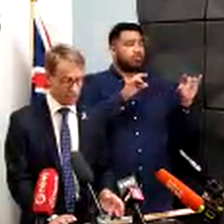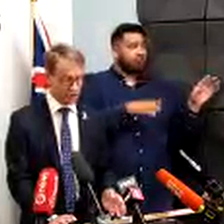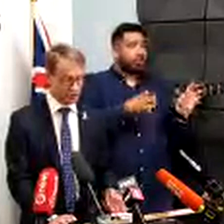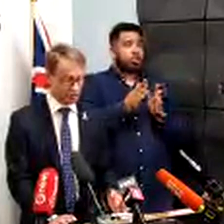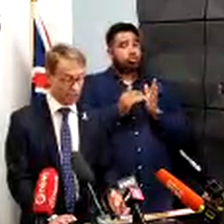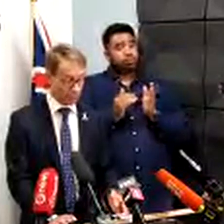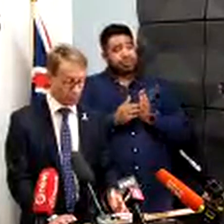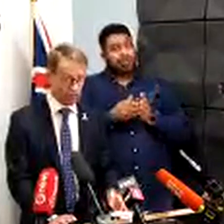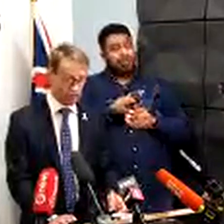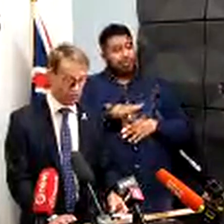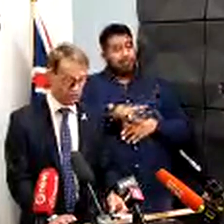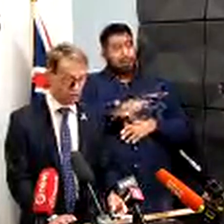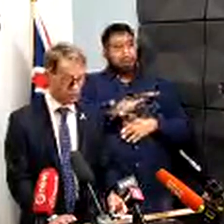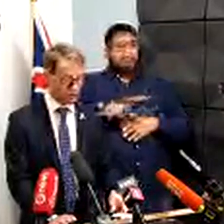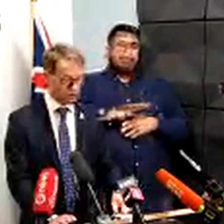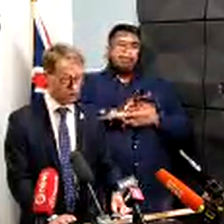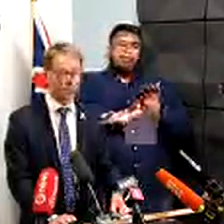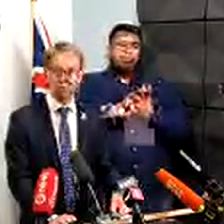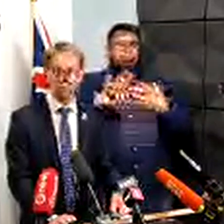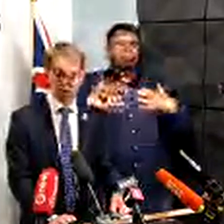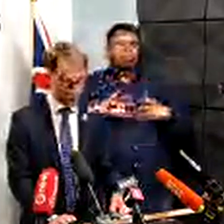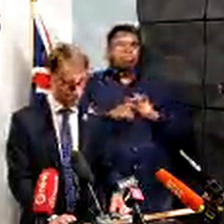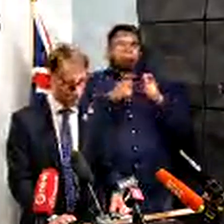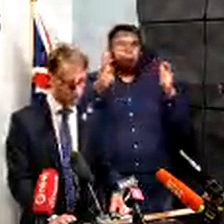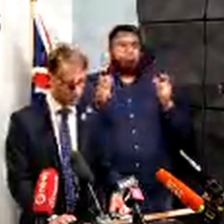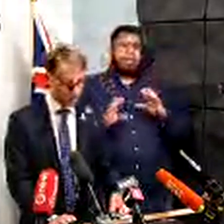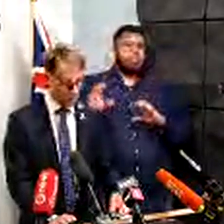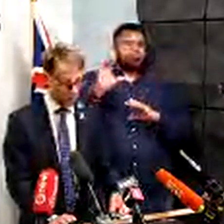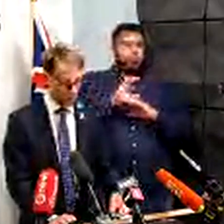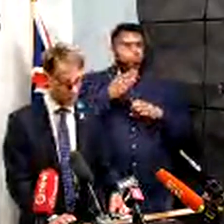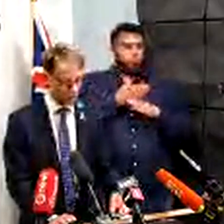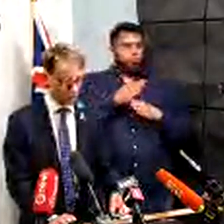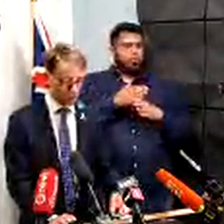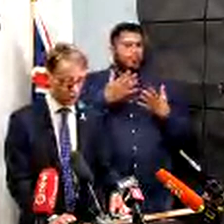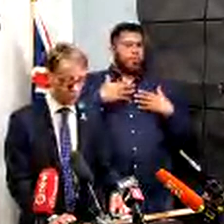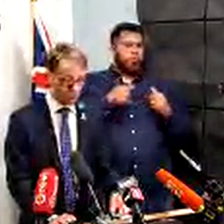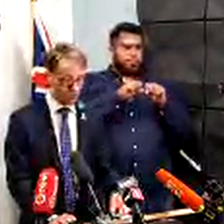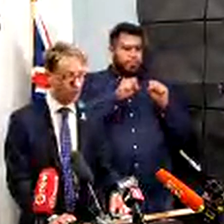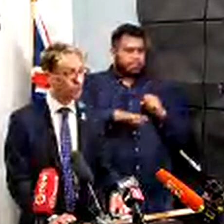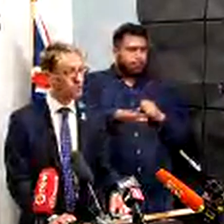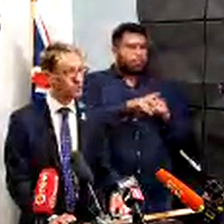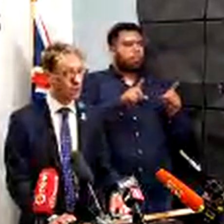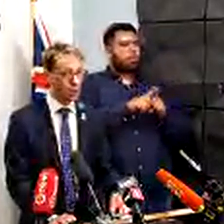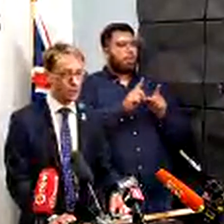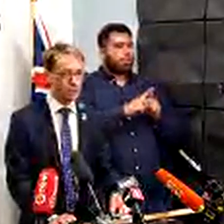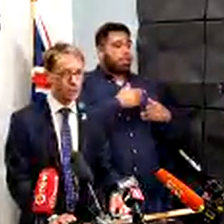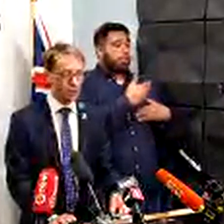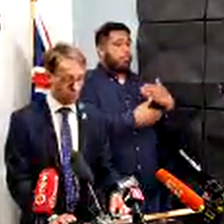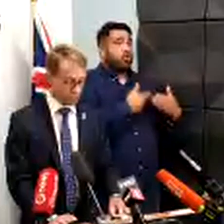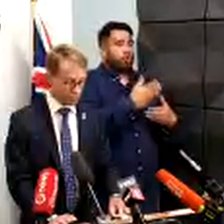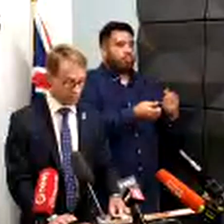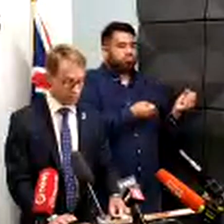requiring unprecedented levels of coordination across our health system, including continued provision of